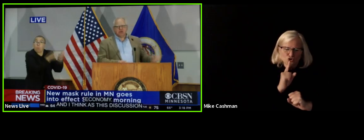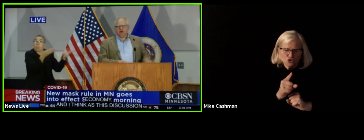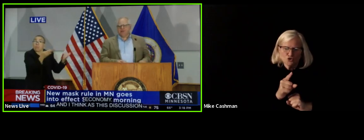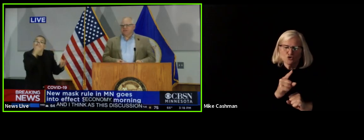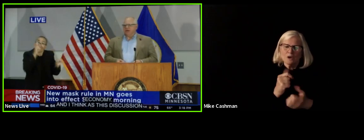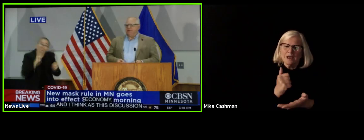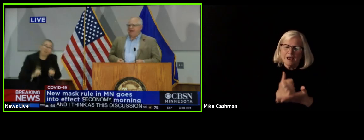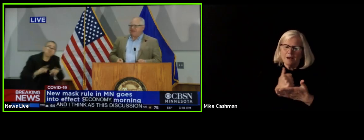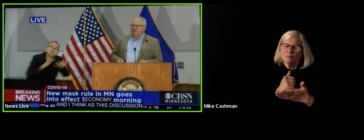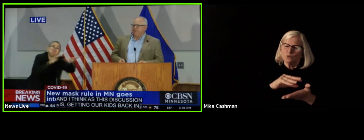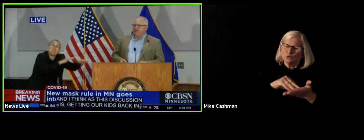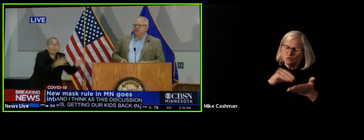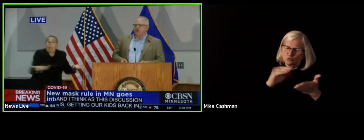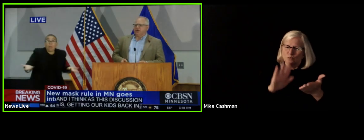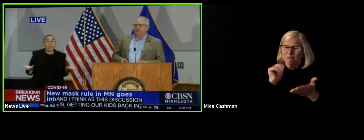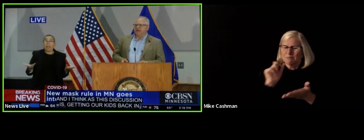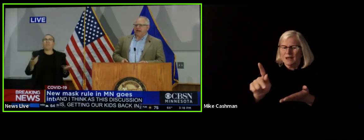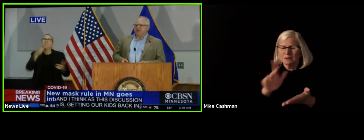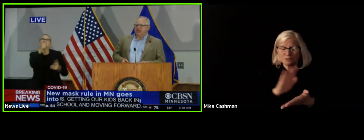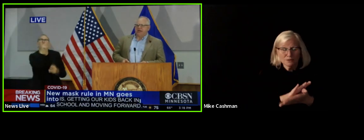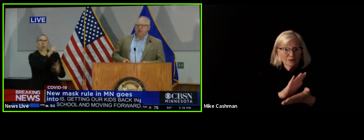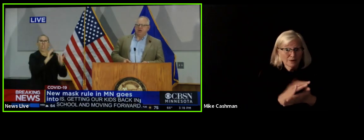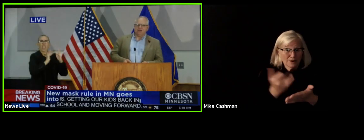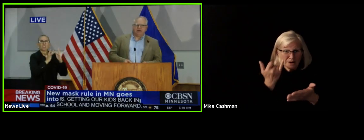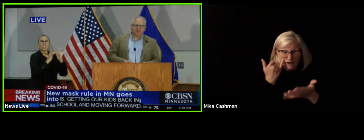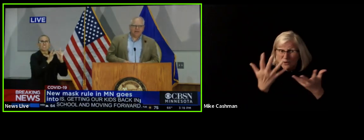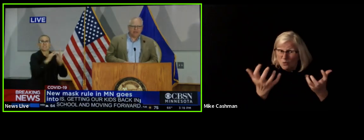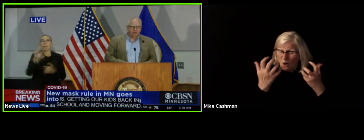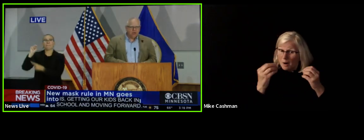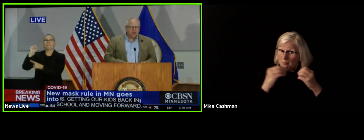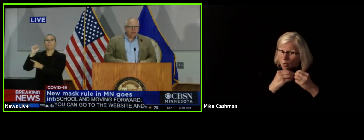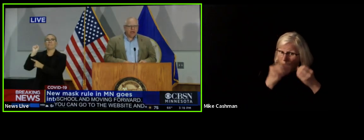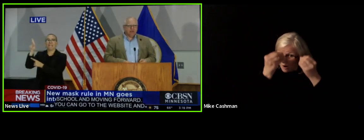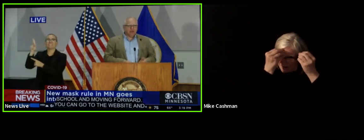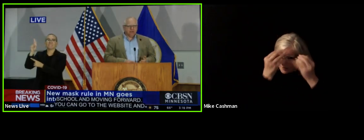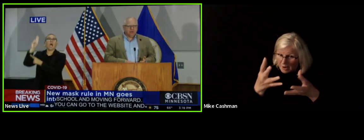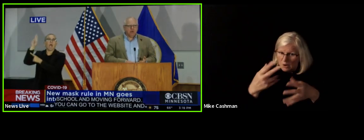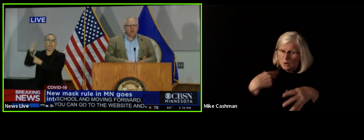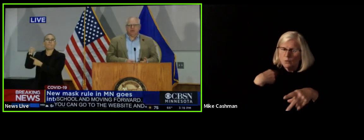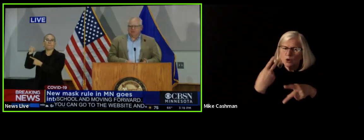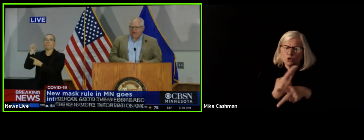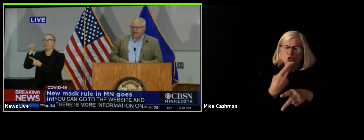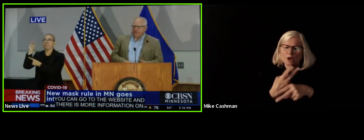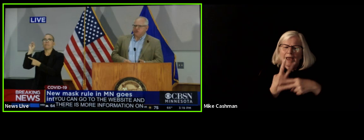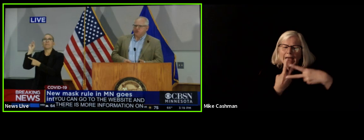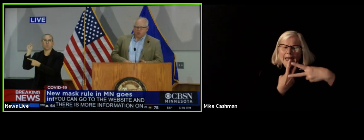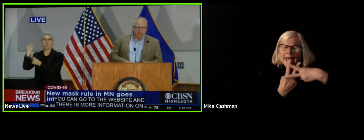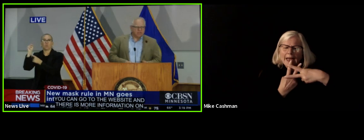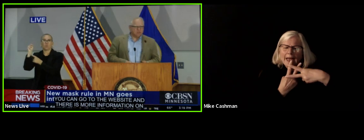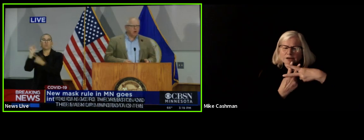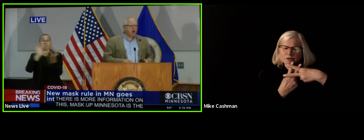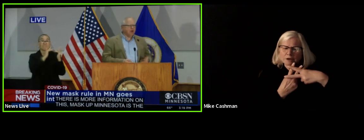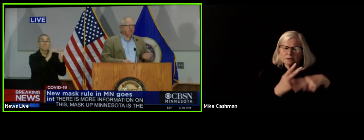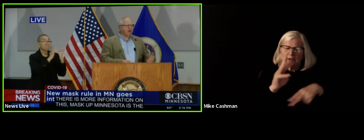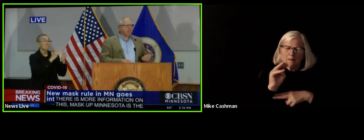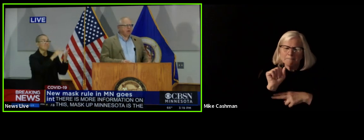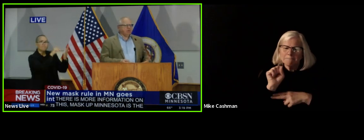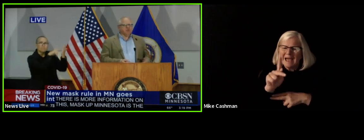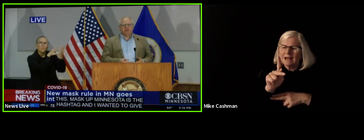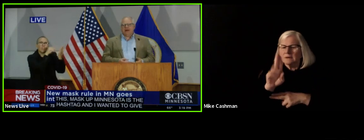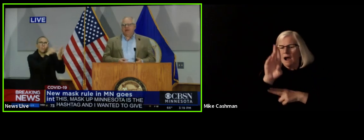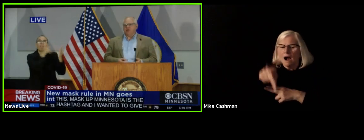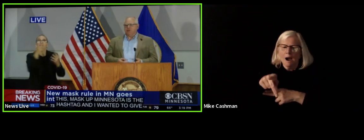information on this. Mascot Minnesota is the hashtag. I want to give out a thank you to the Timberwolves, to the Vikings, to the Twins, for all of our